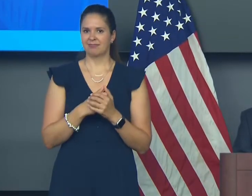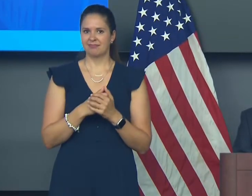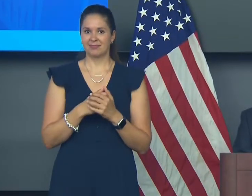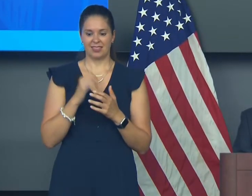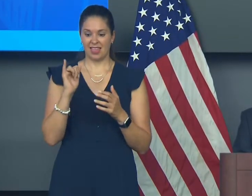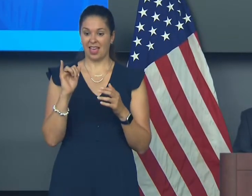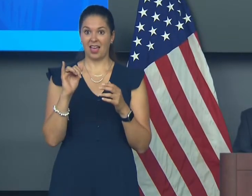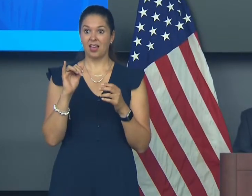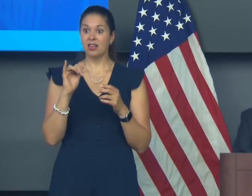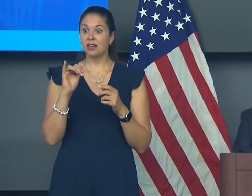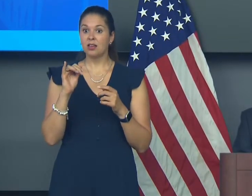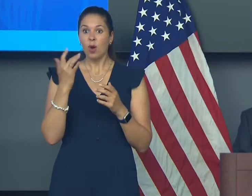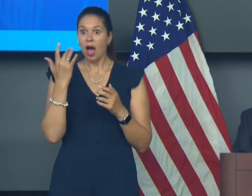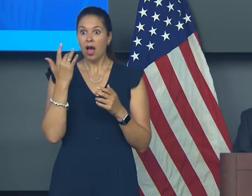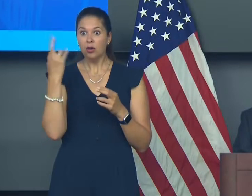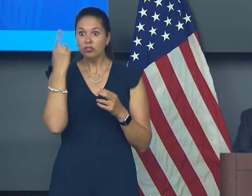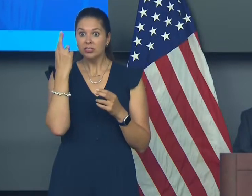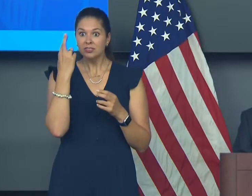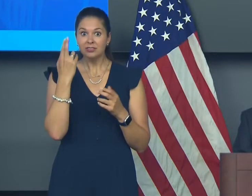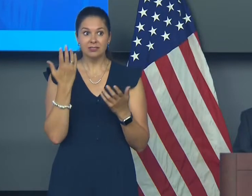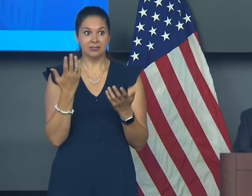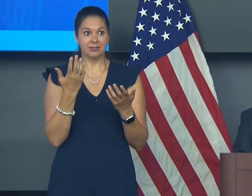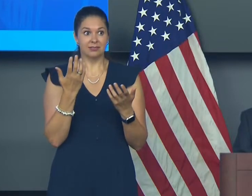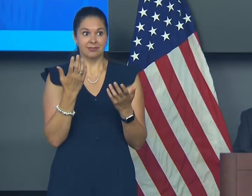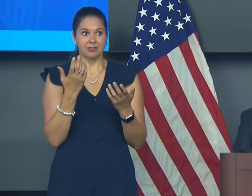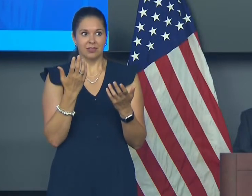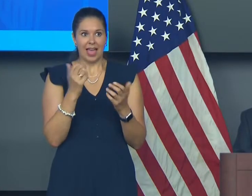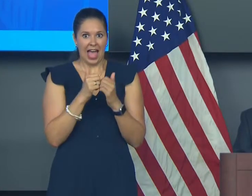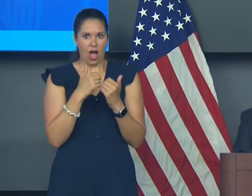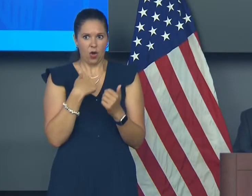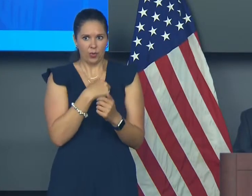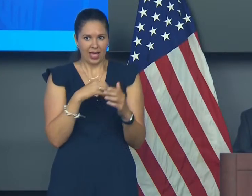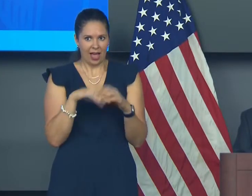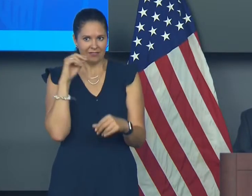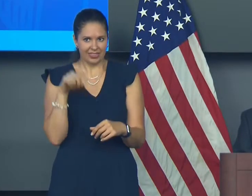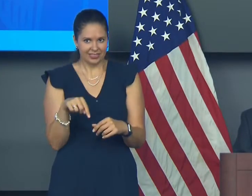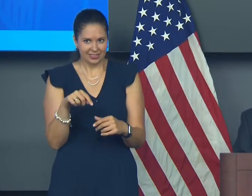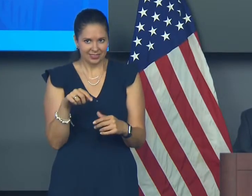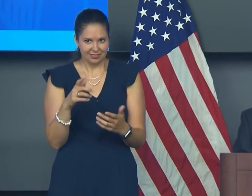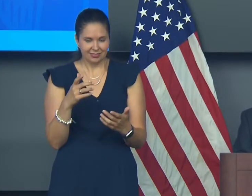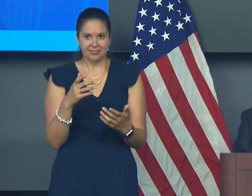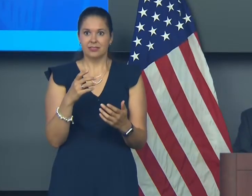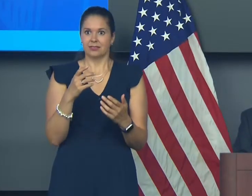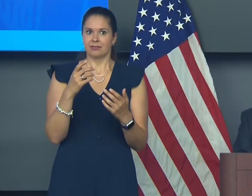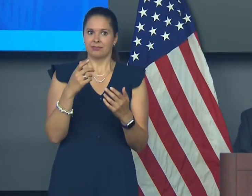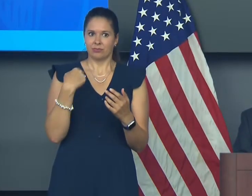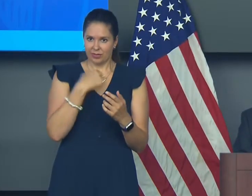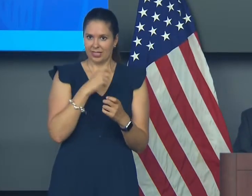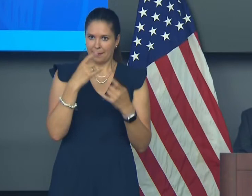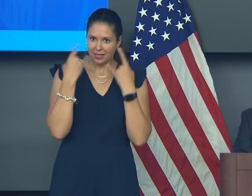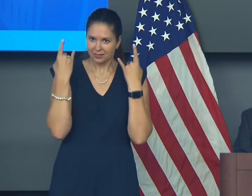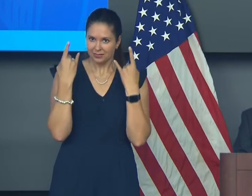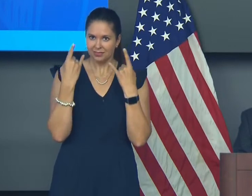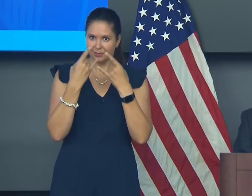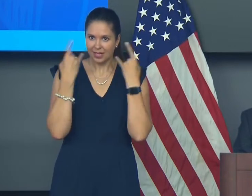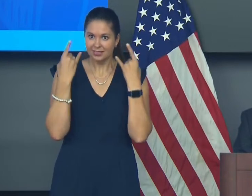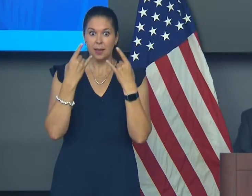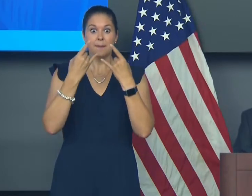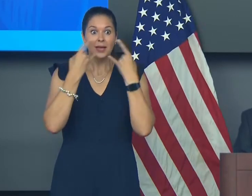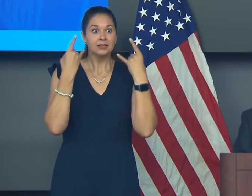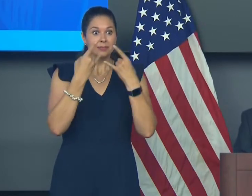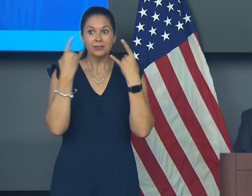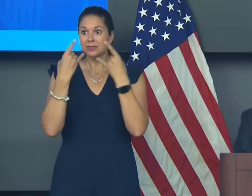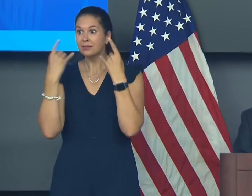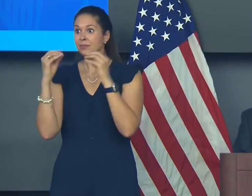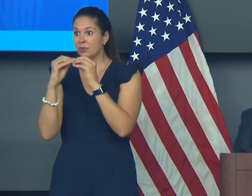directly, the only way that we get out of this immediately is by masking, because the more people that mask, the less